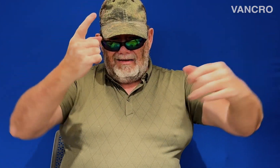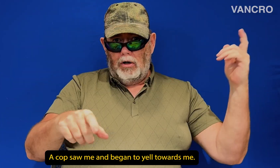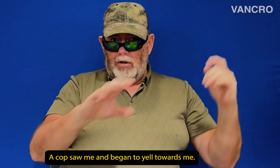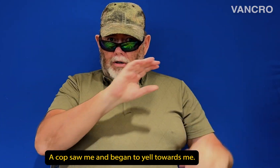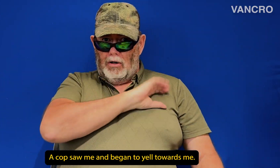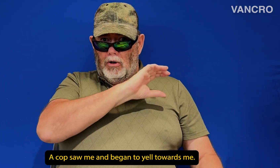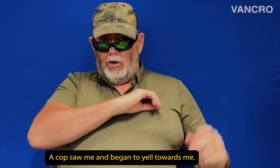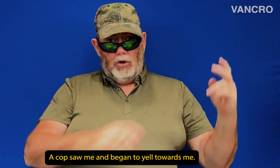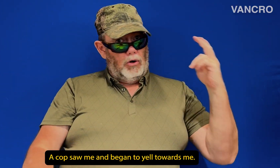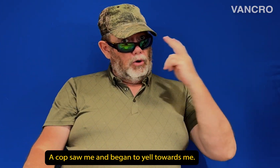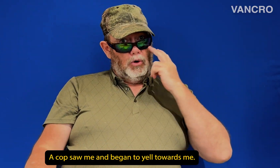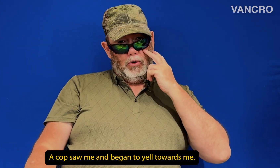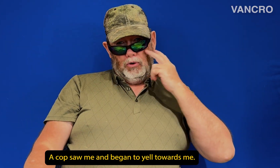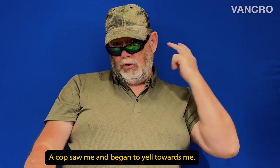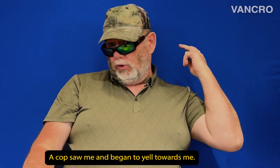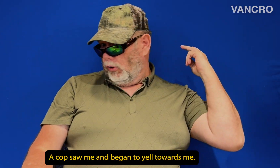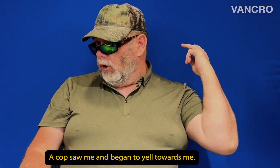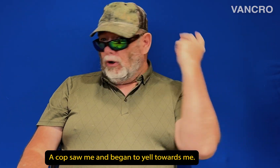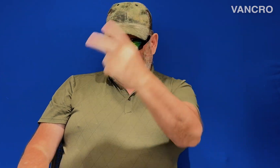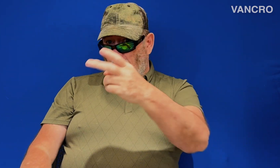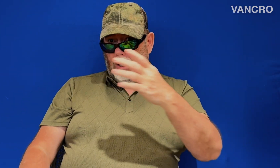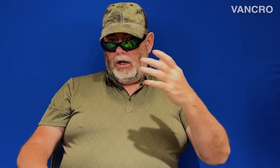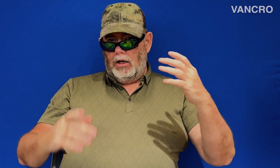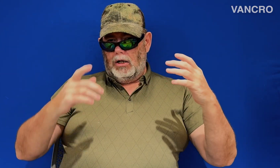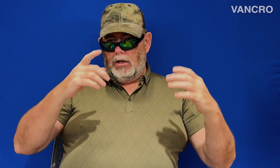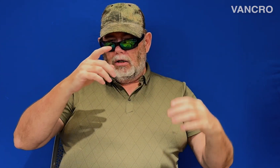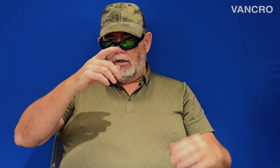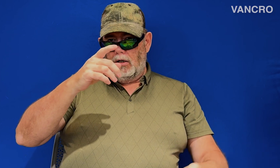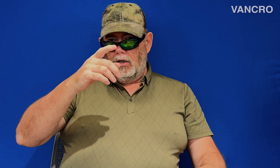A cop saw me and began to yell towards me.